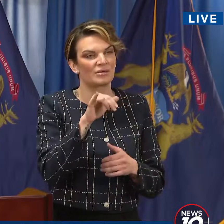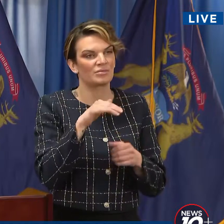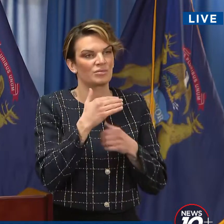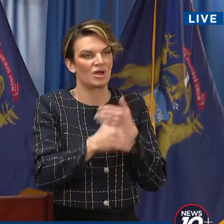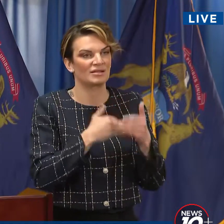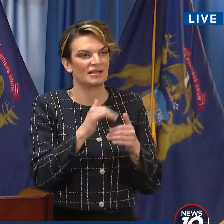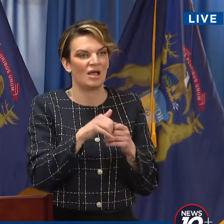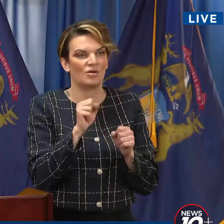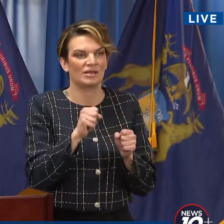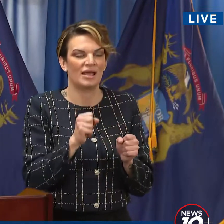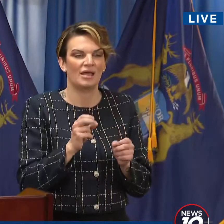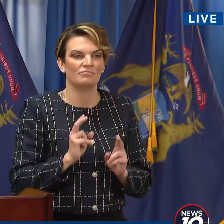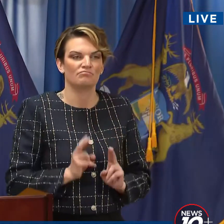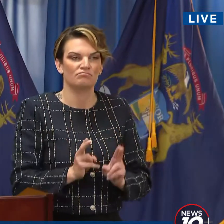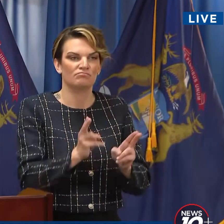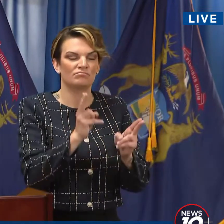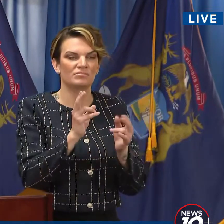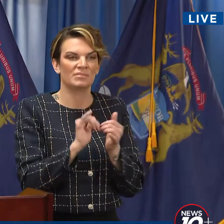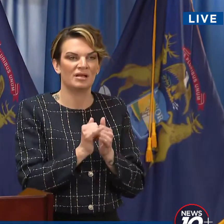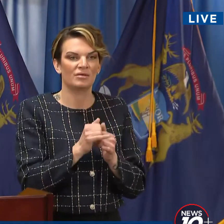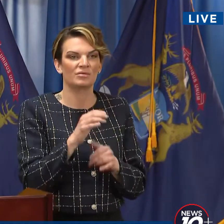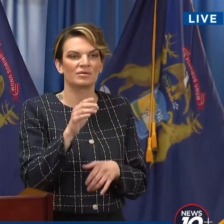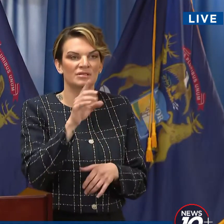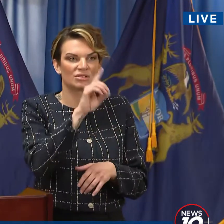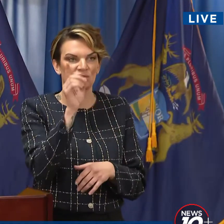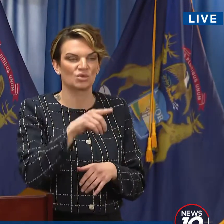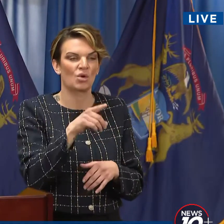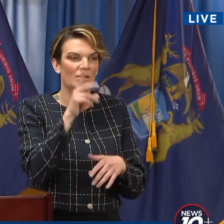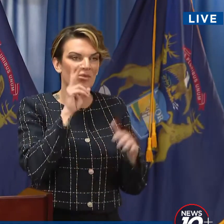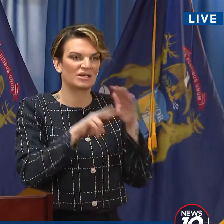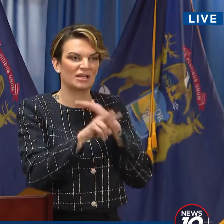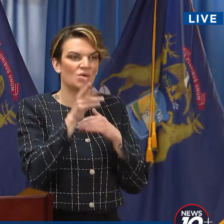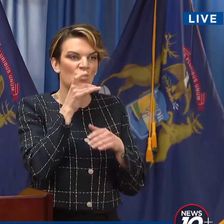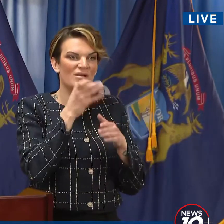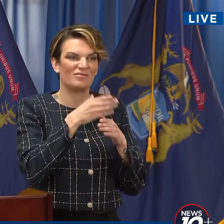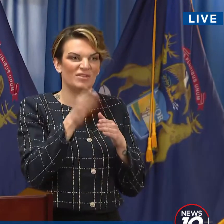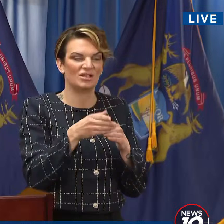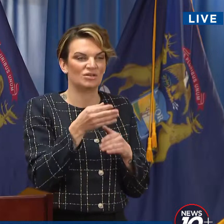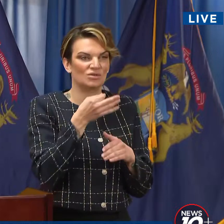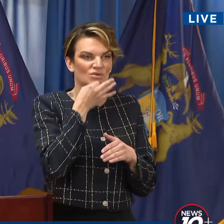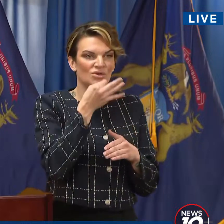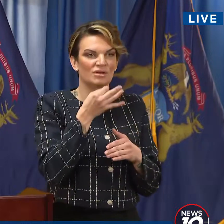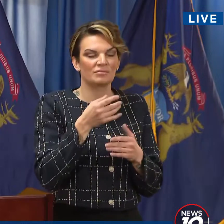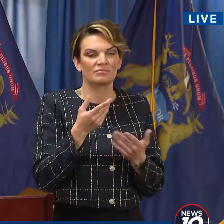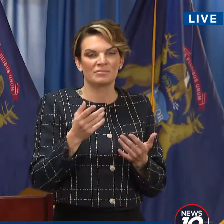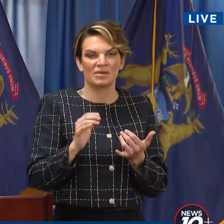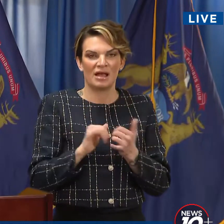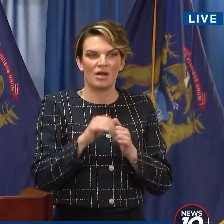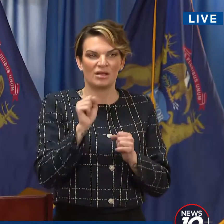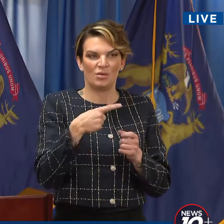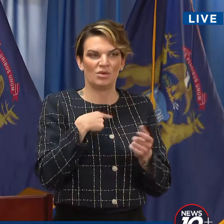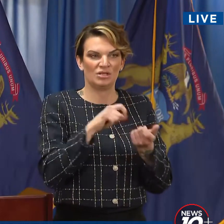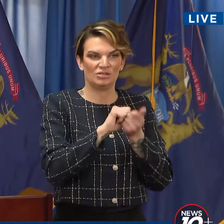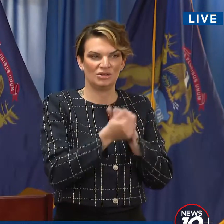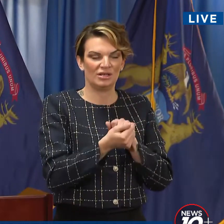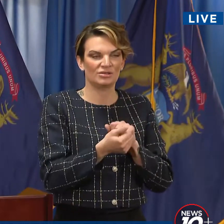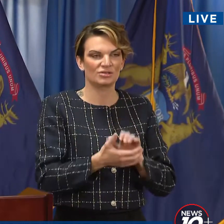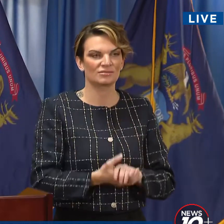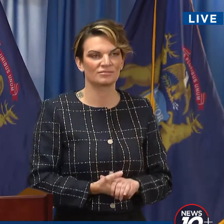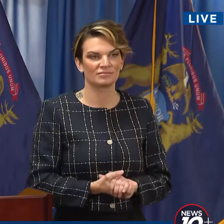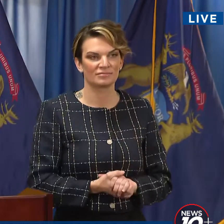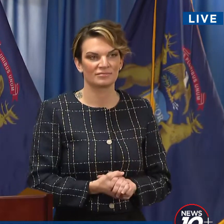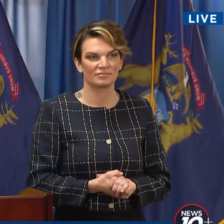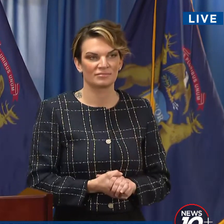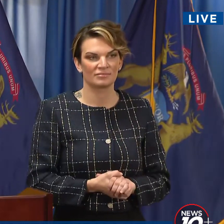finish before us. Mhm. Detroit was predicting it would finish a lot earlier than Yeah. it actually did. Mm-hmm. What needs to change in Michigan's system